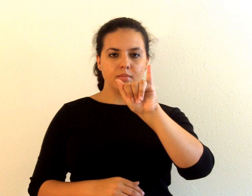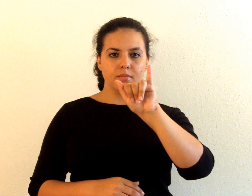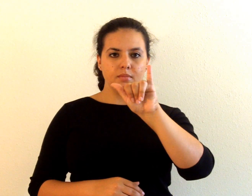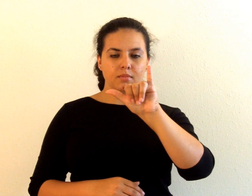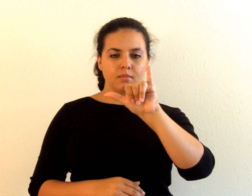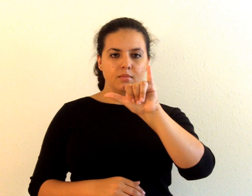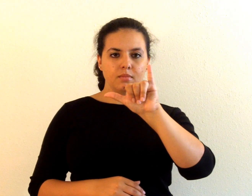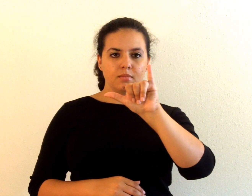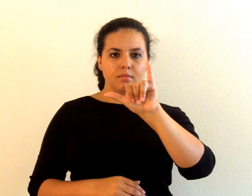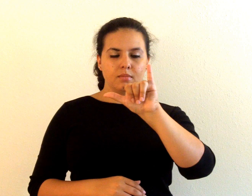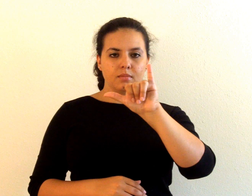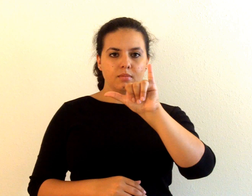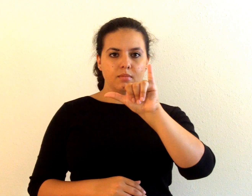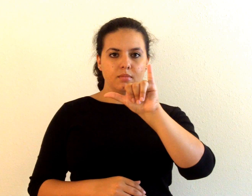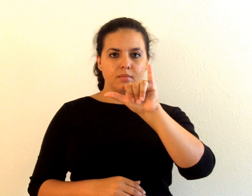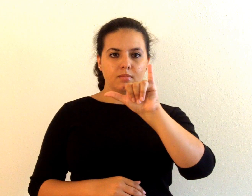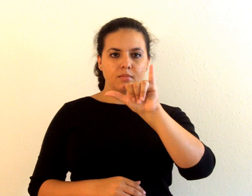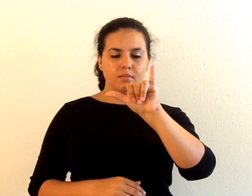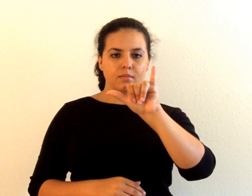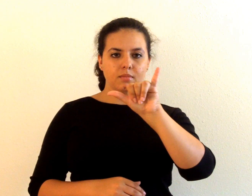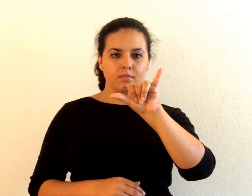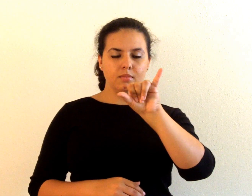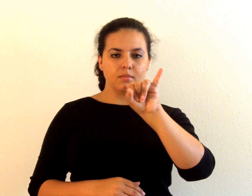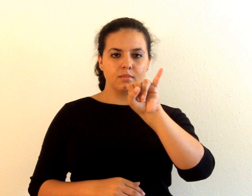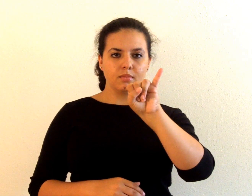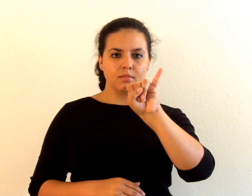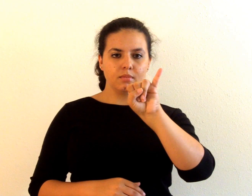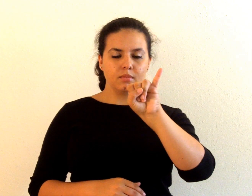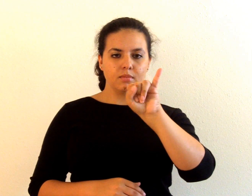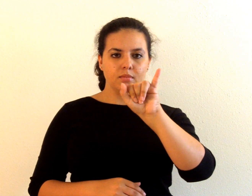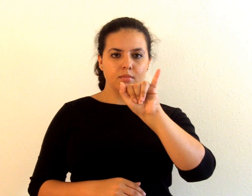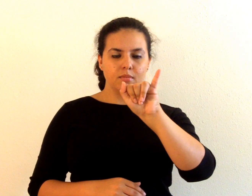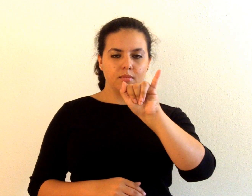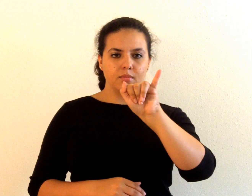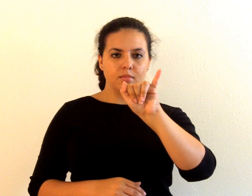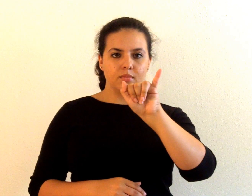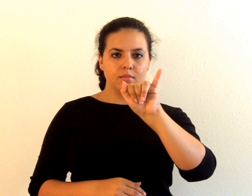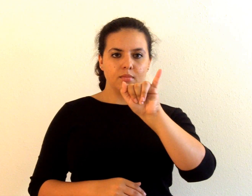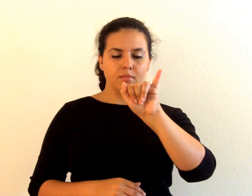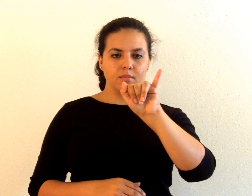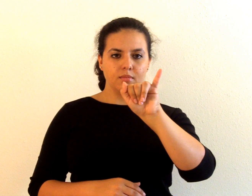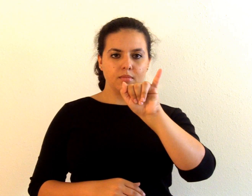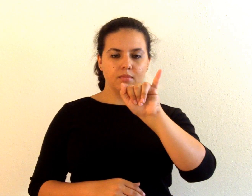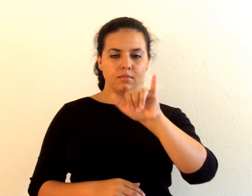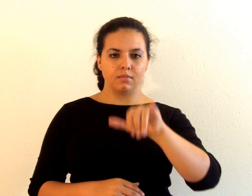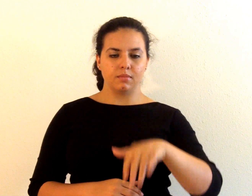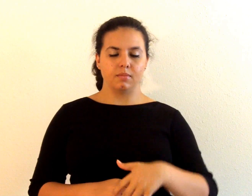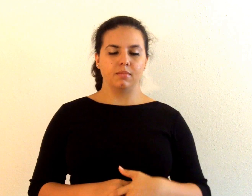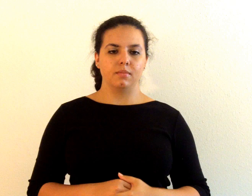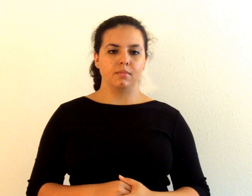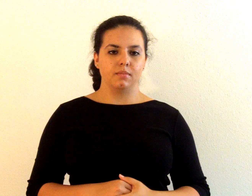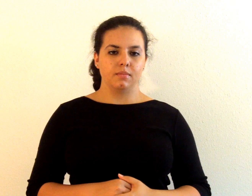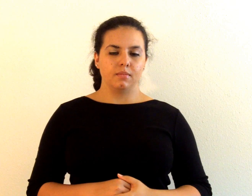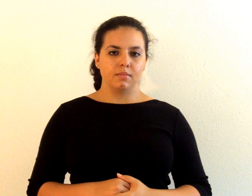out. Then we have a Y. So watch your thumb. Be aware of what your thumb is doing. Okay? Can't be sloppy with your